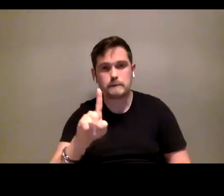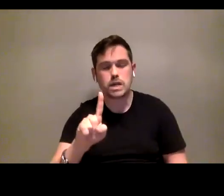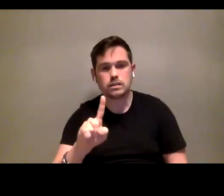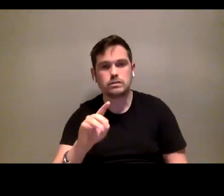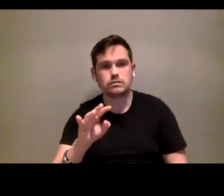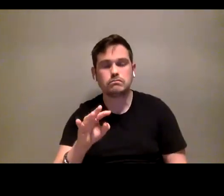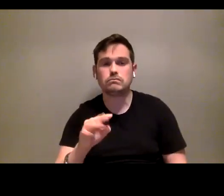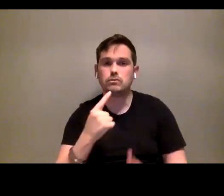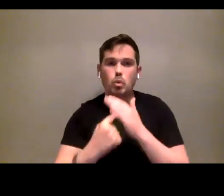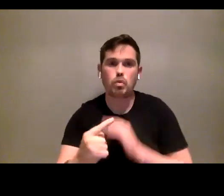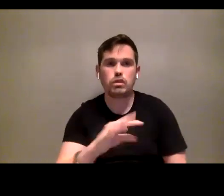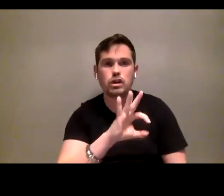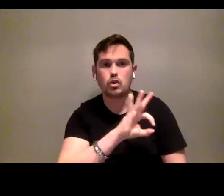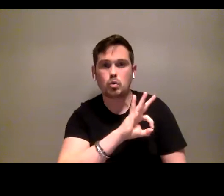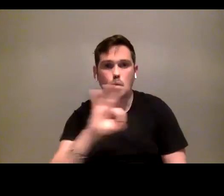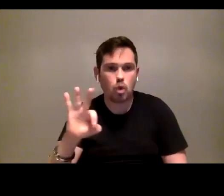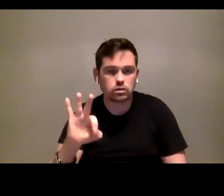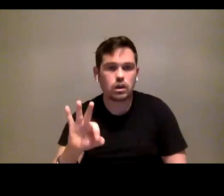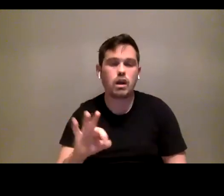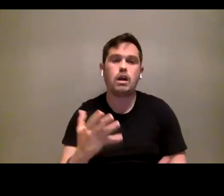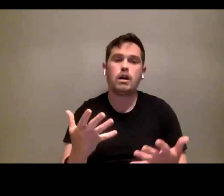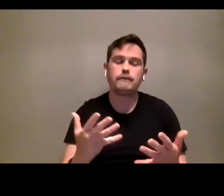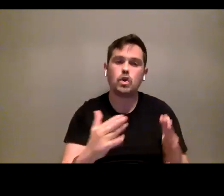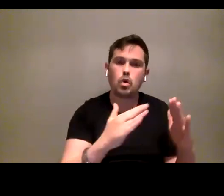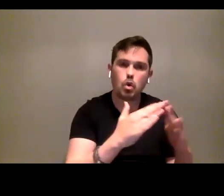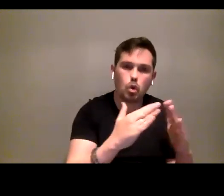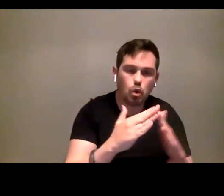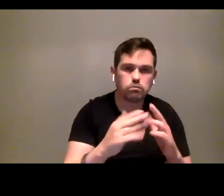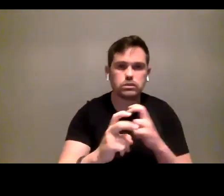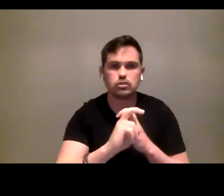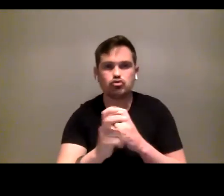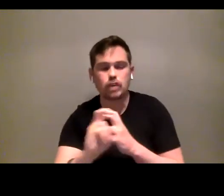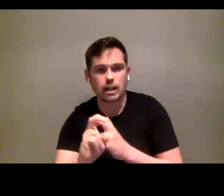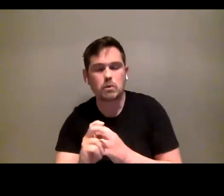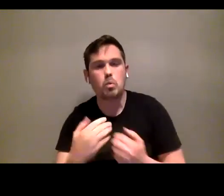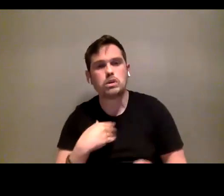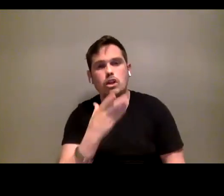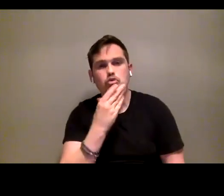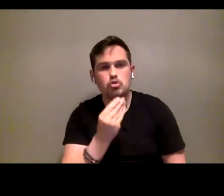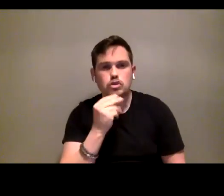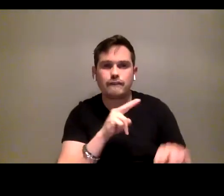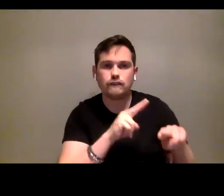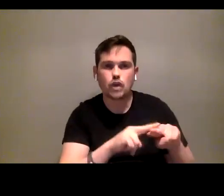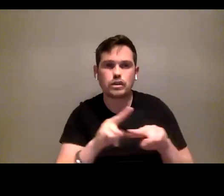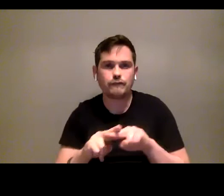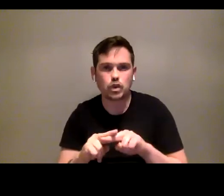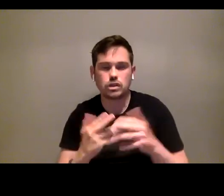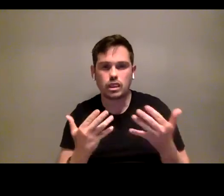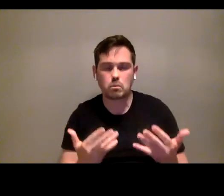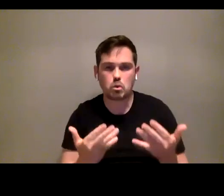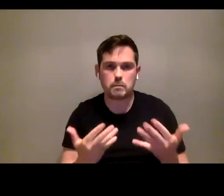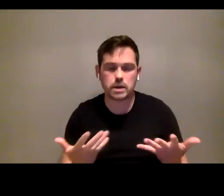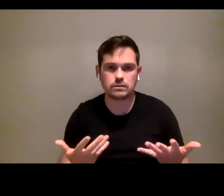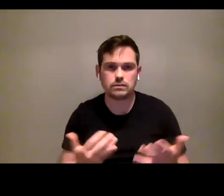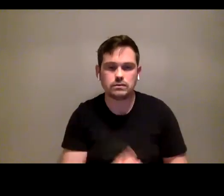for electricity, heat in our homes and power in our transport still comes from fossil fuels. We know that to limit further climate